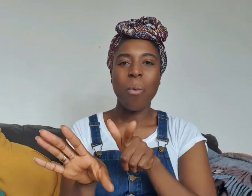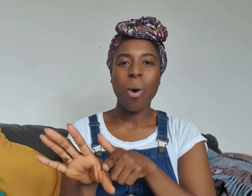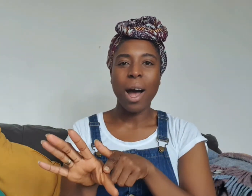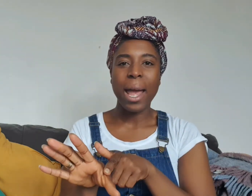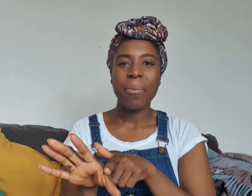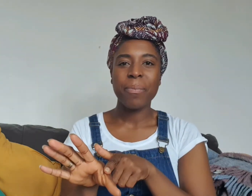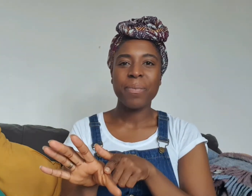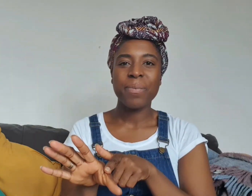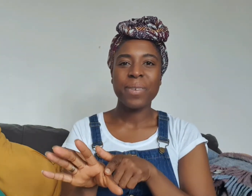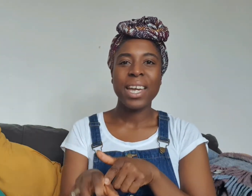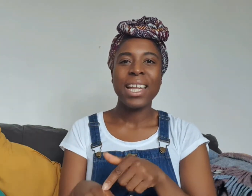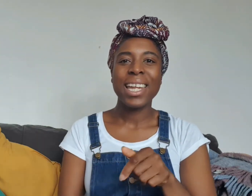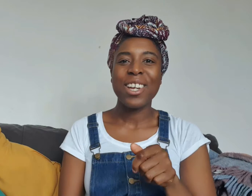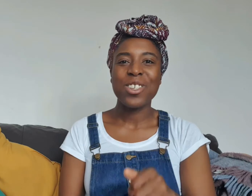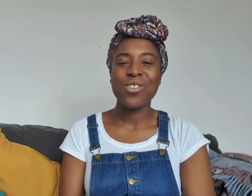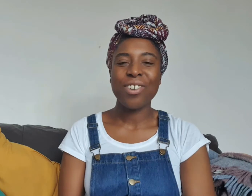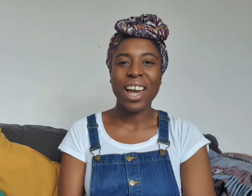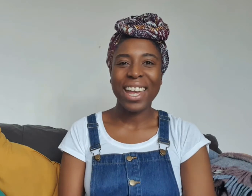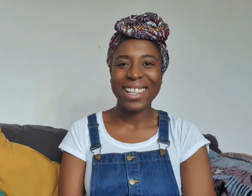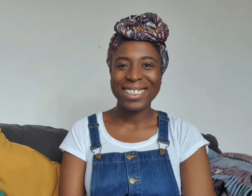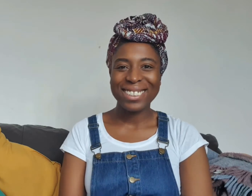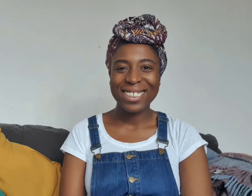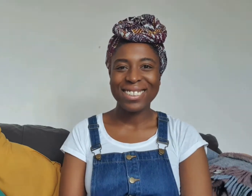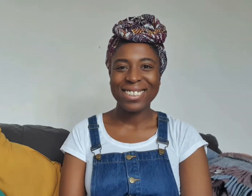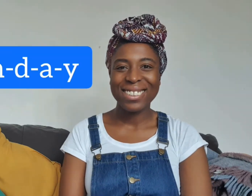M-O-N-D-A-Y. Now you try.